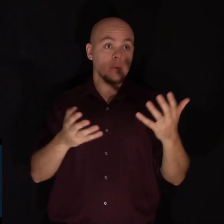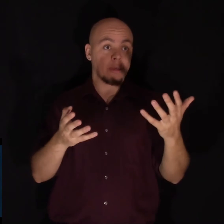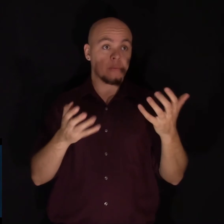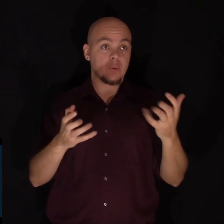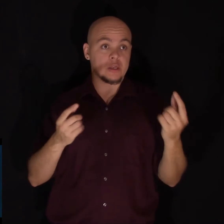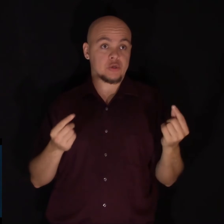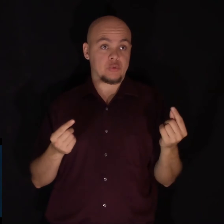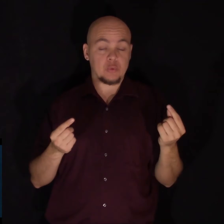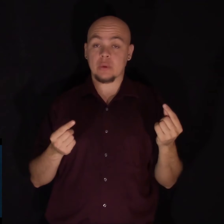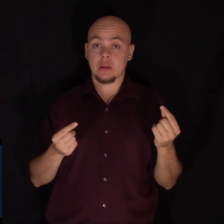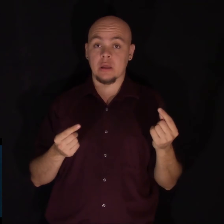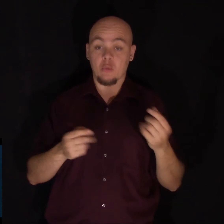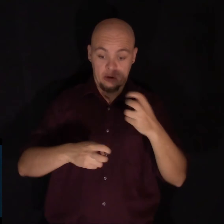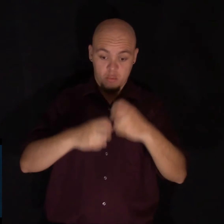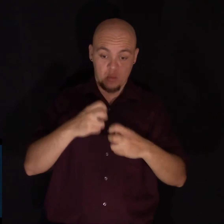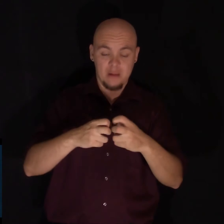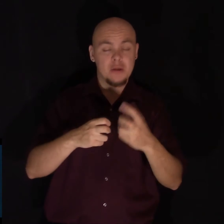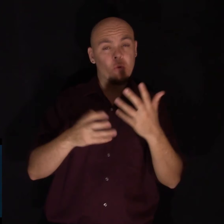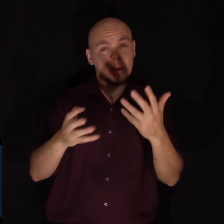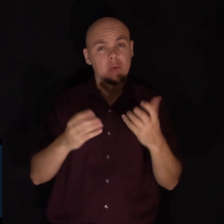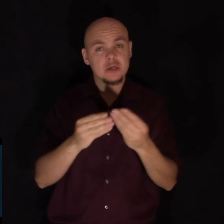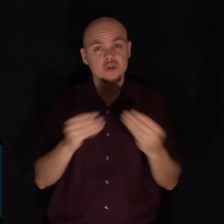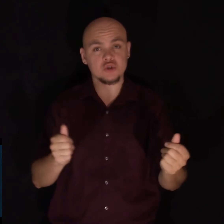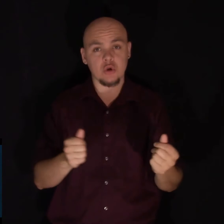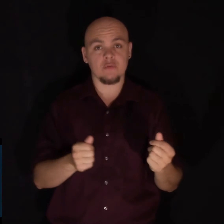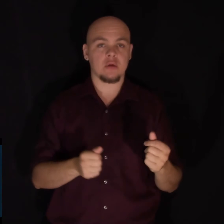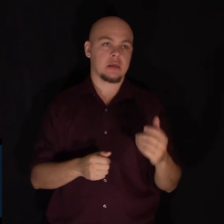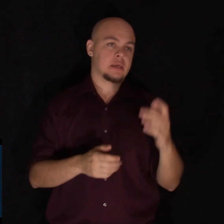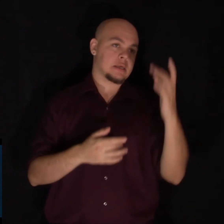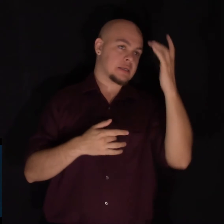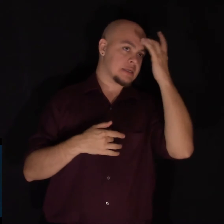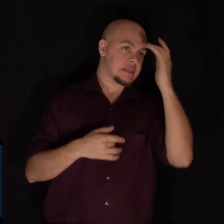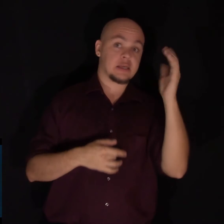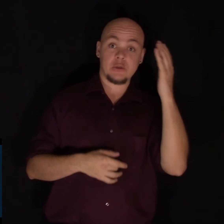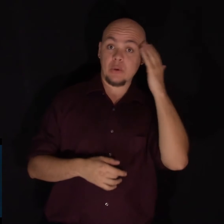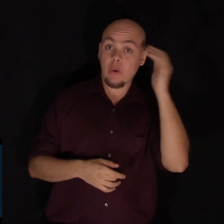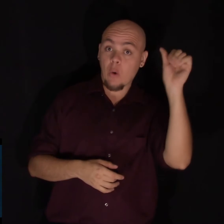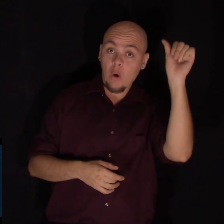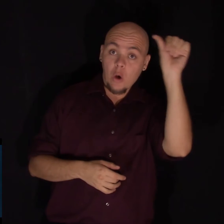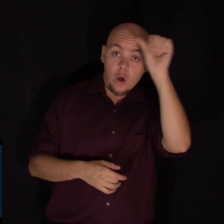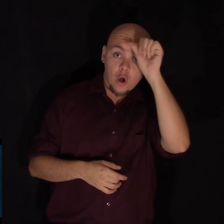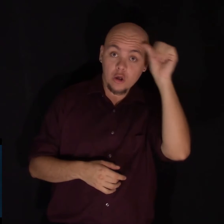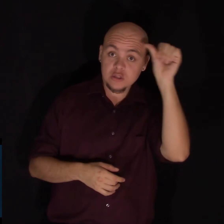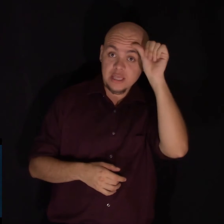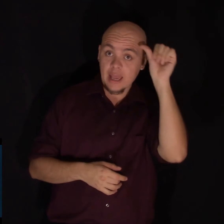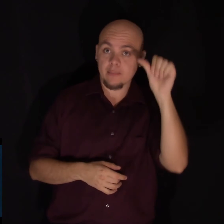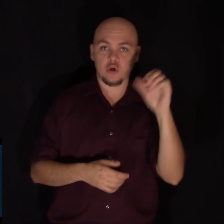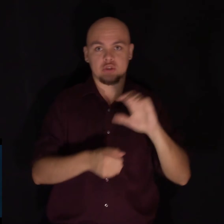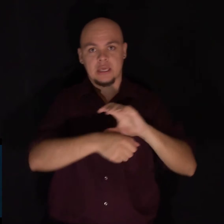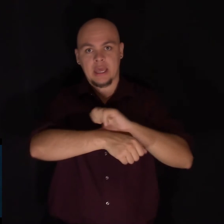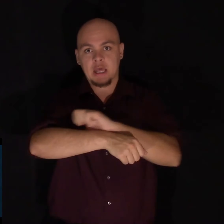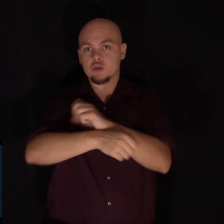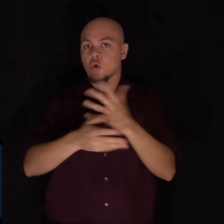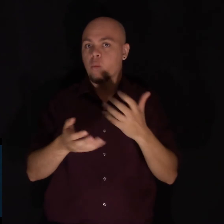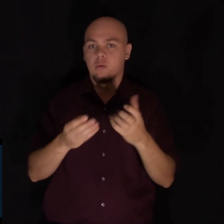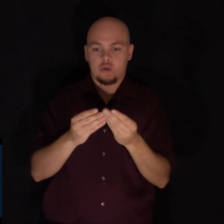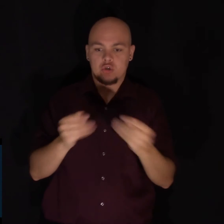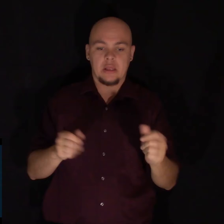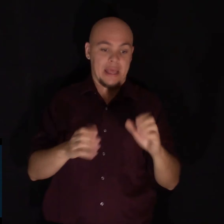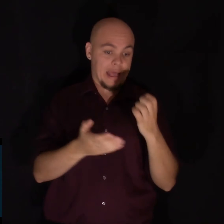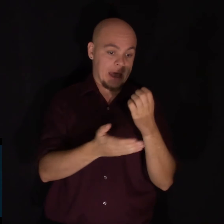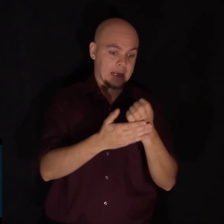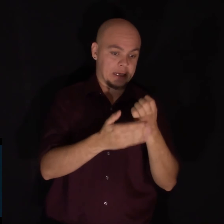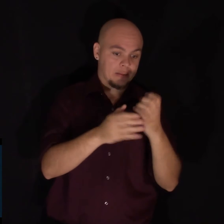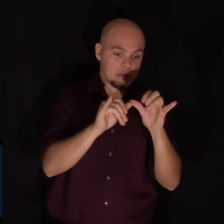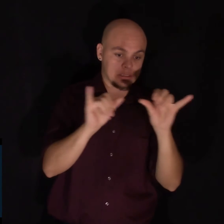we desperately need to solve. We want to cure diseases like Alzheimer's and cancer. We want to understand economic systems. We want to